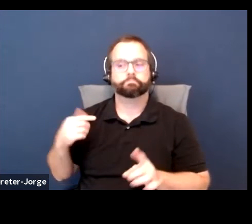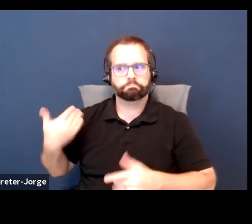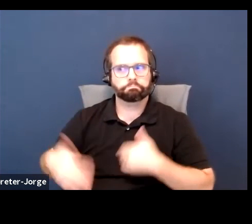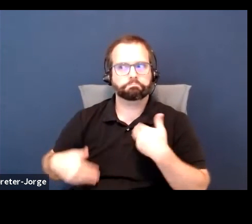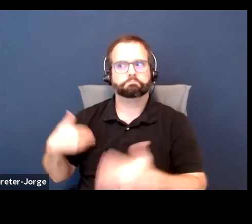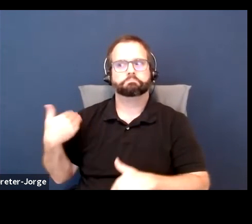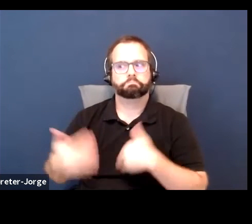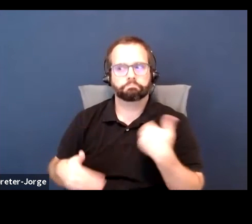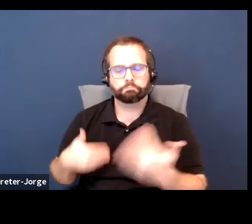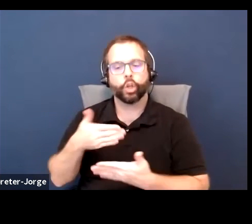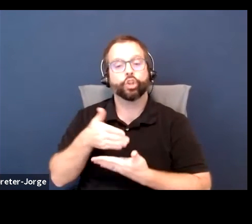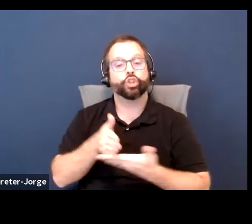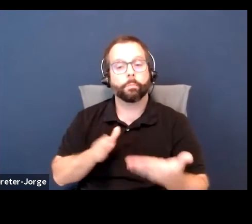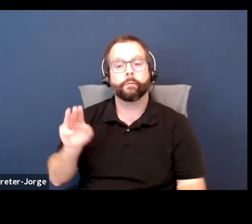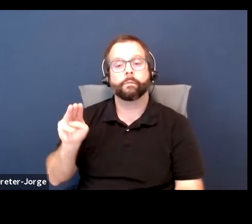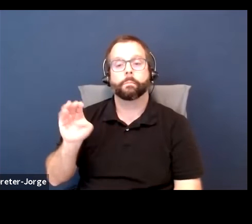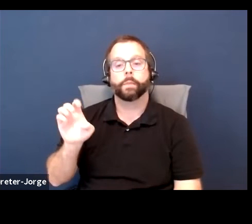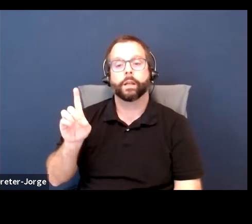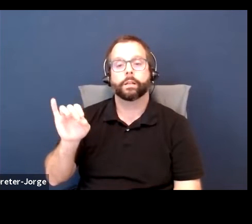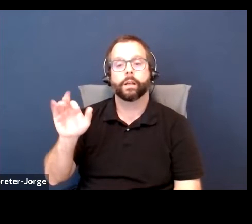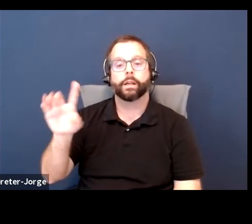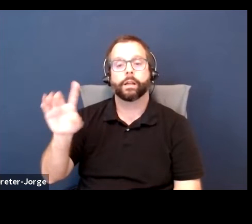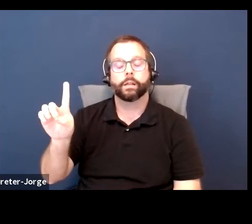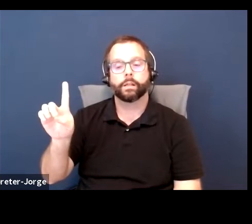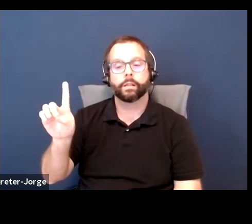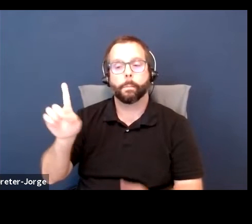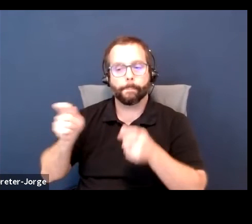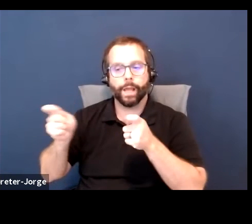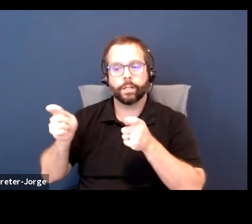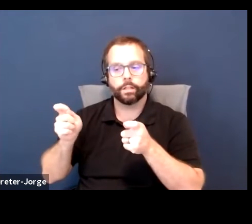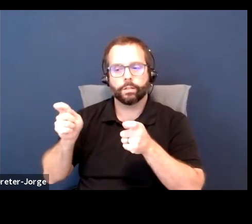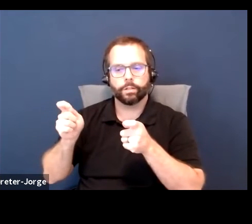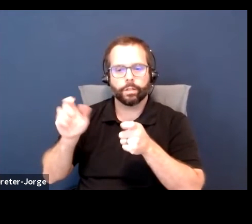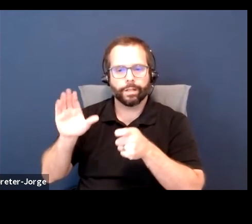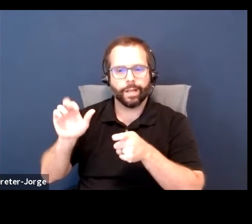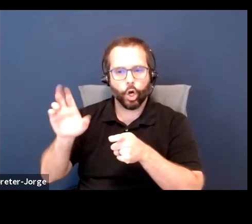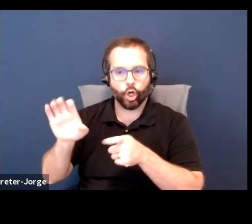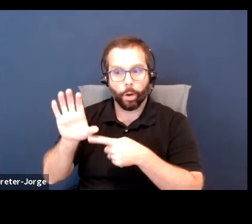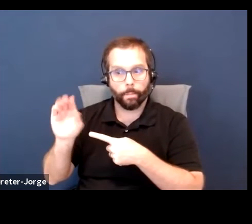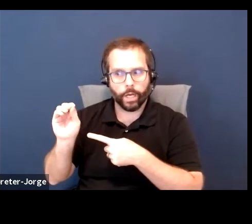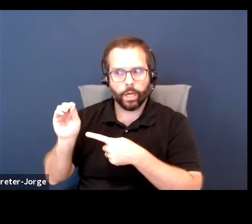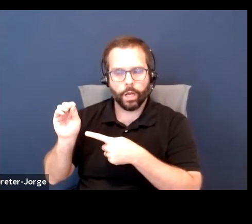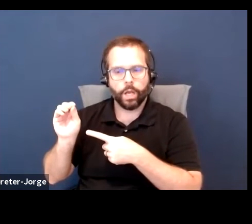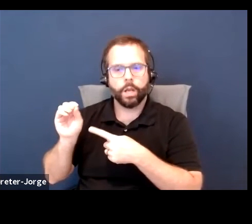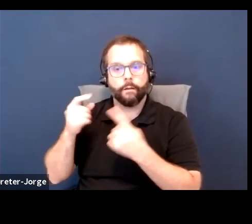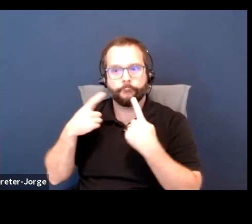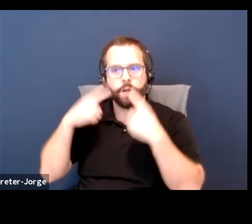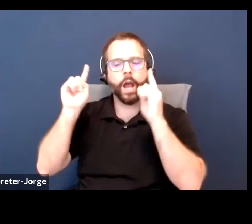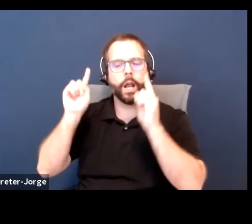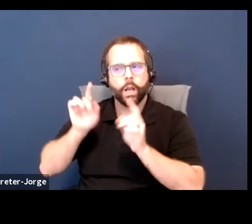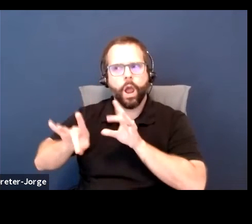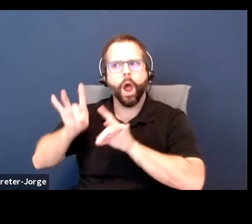some of the Medicaid managed care companies have really learned from specific people